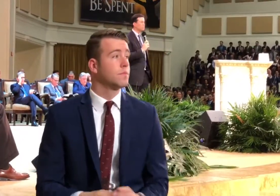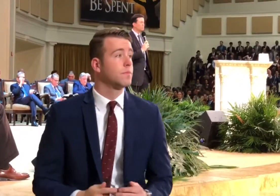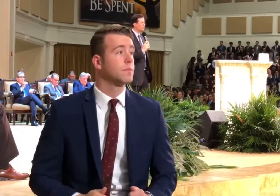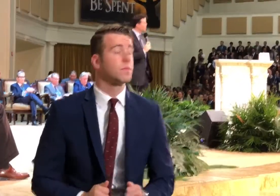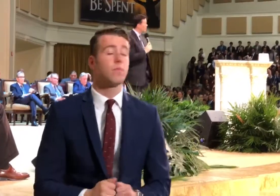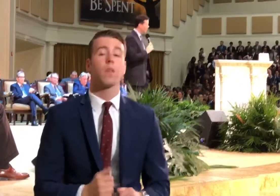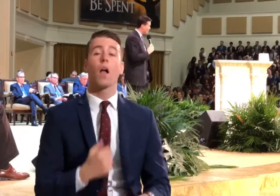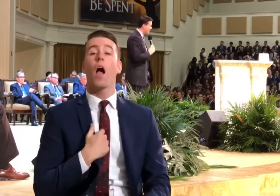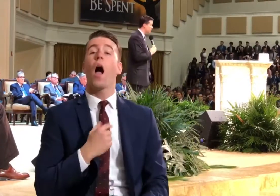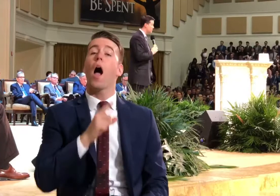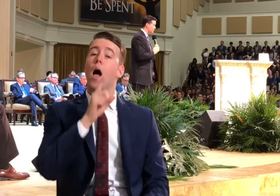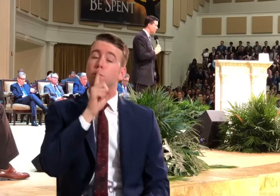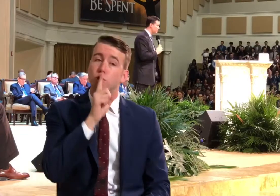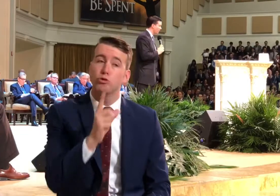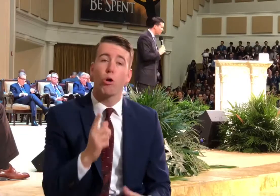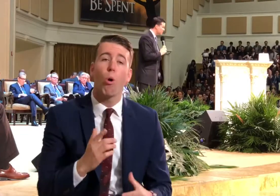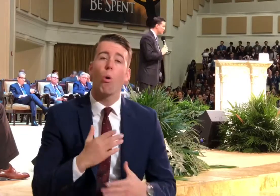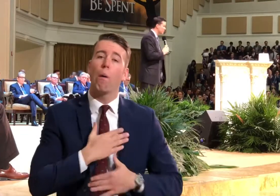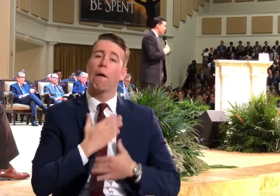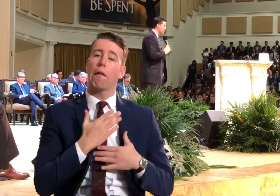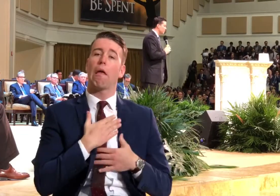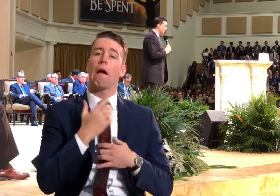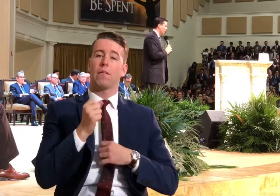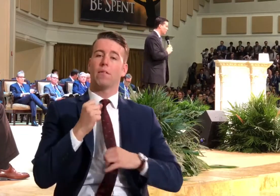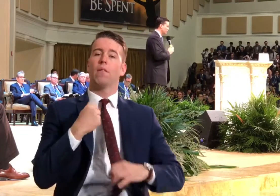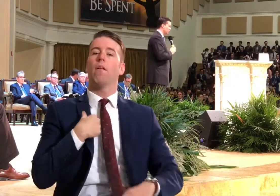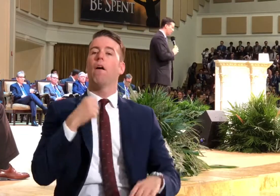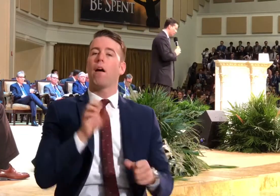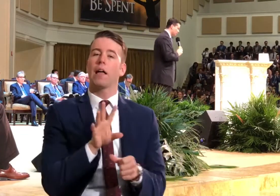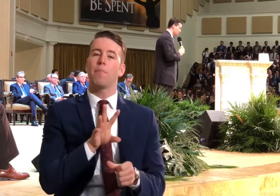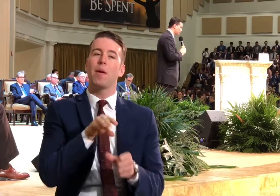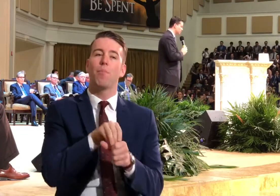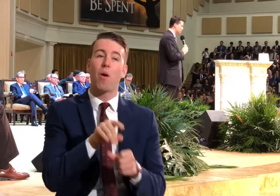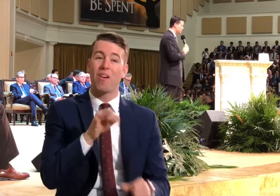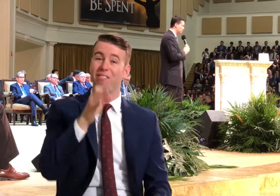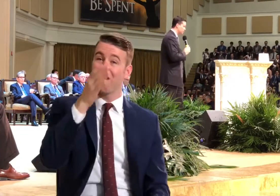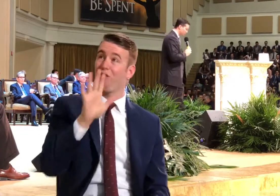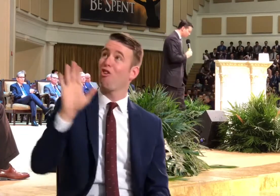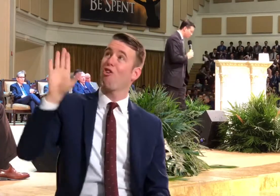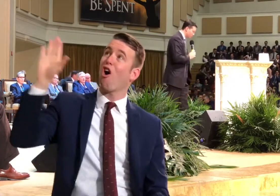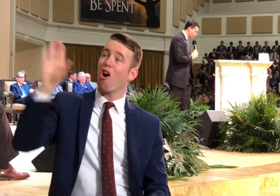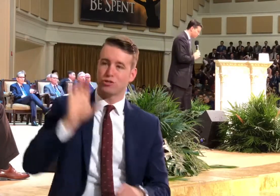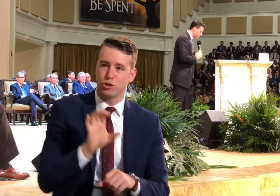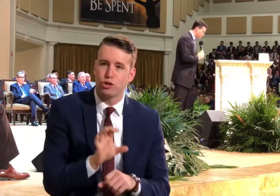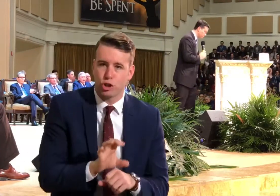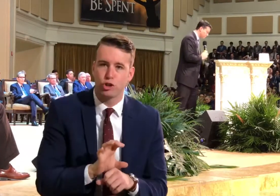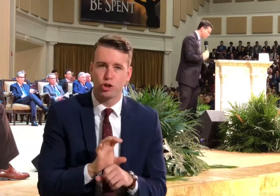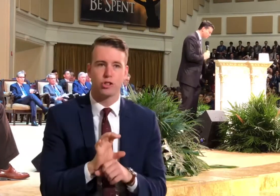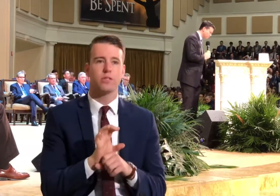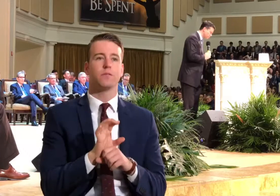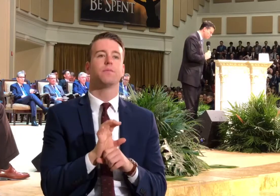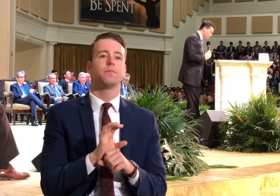I am so glad to be part of God's church.